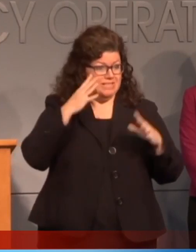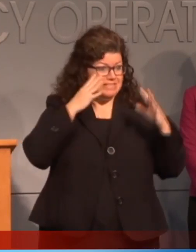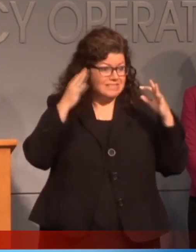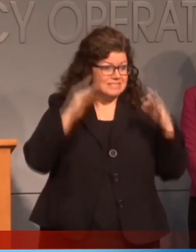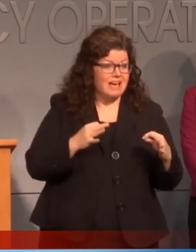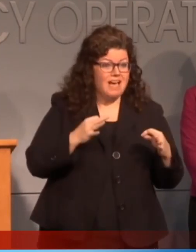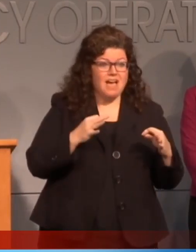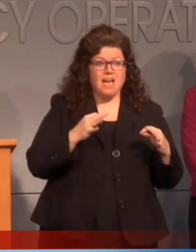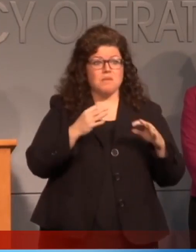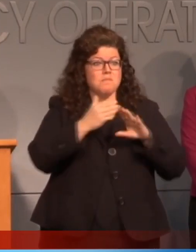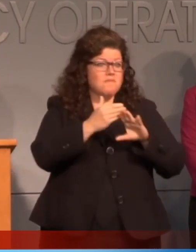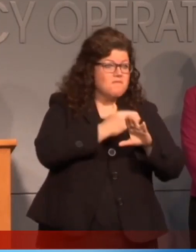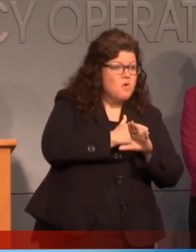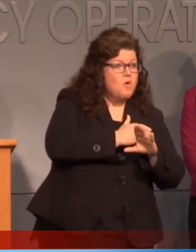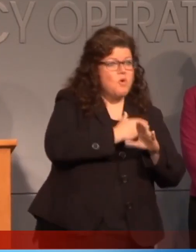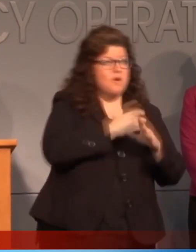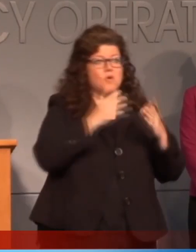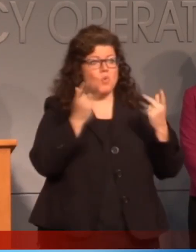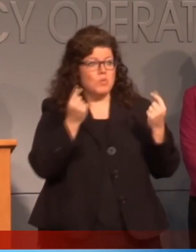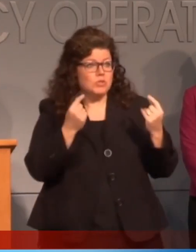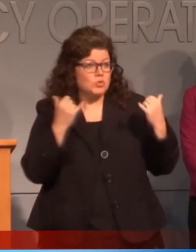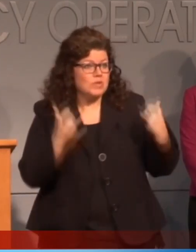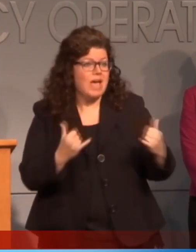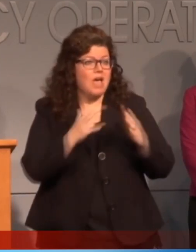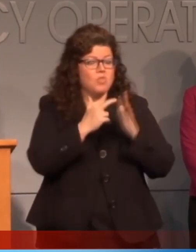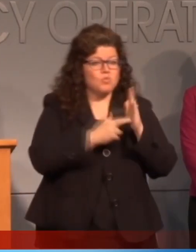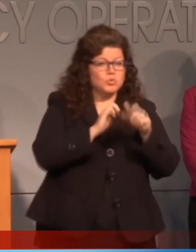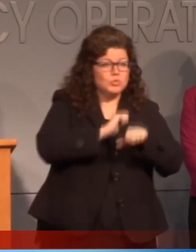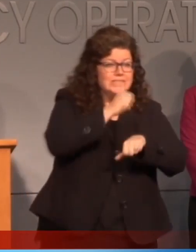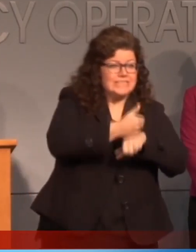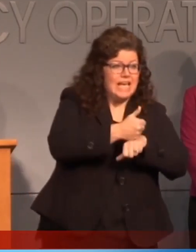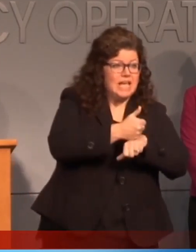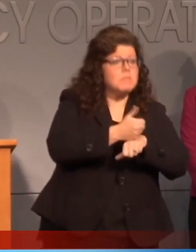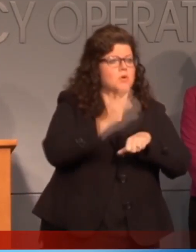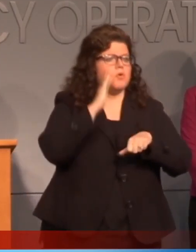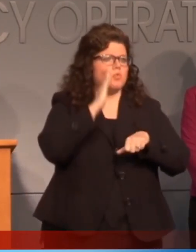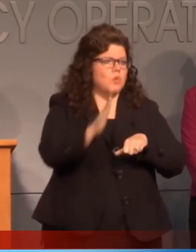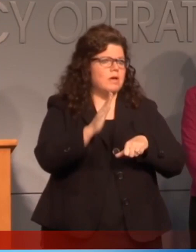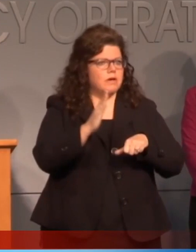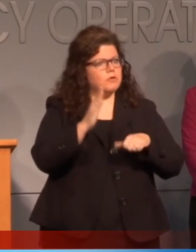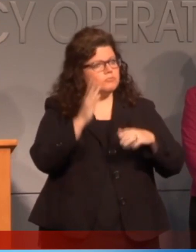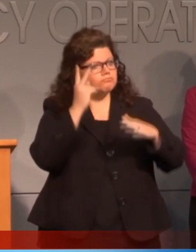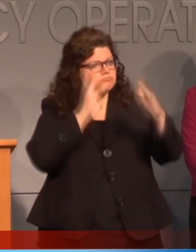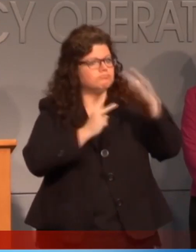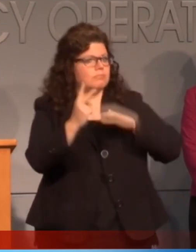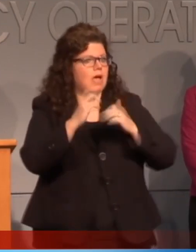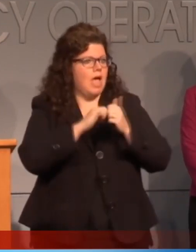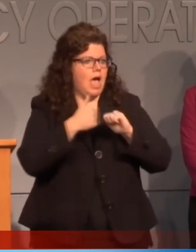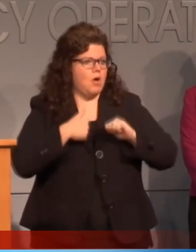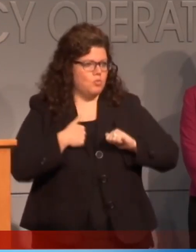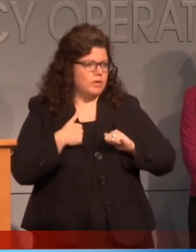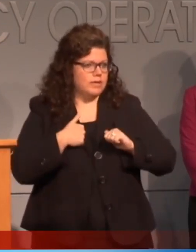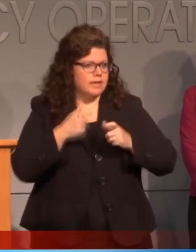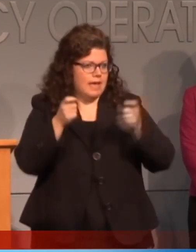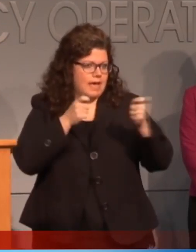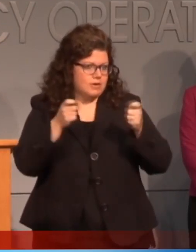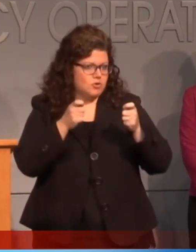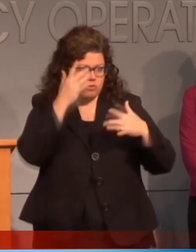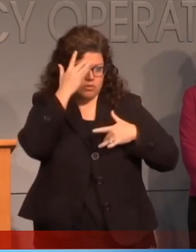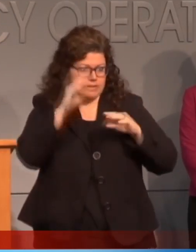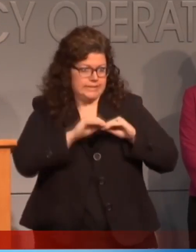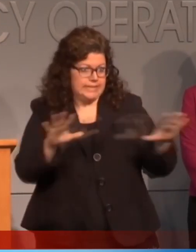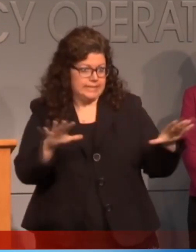take now will help determine how we fare in the end. These are life or